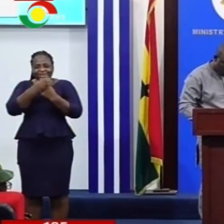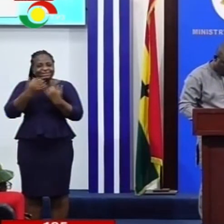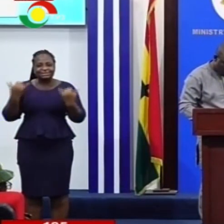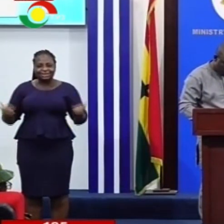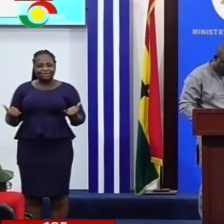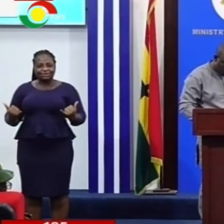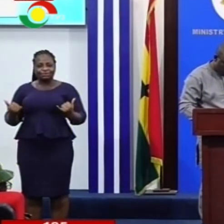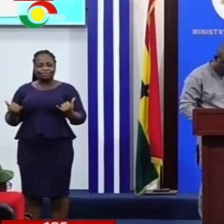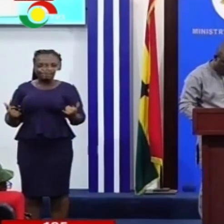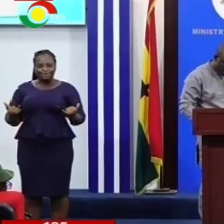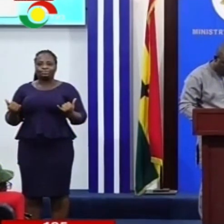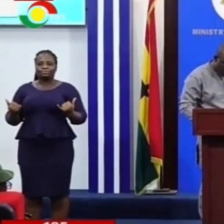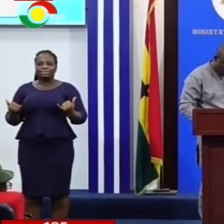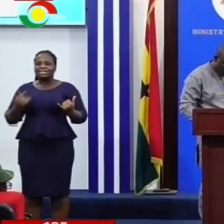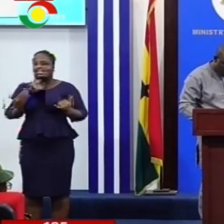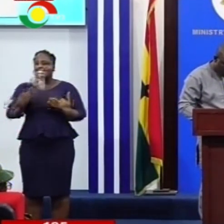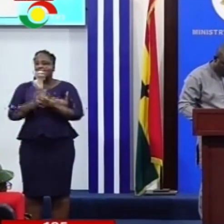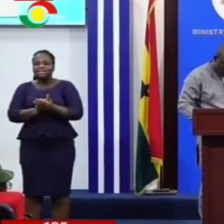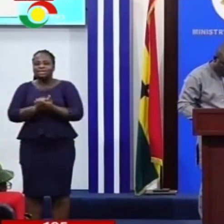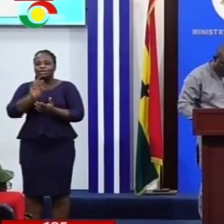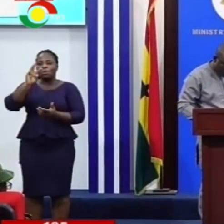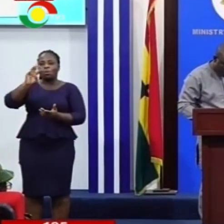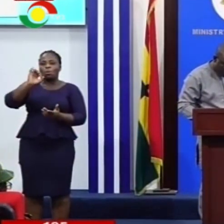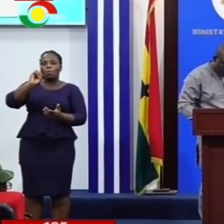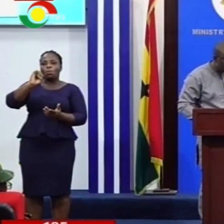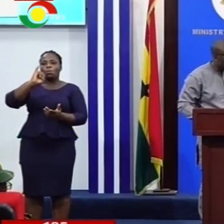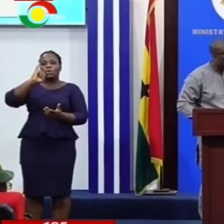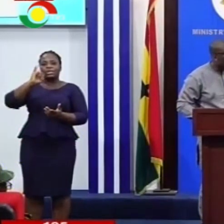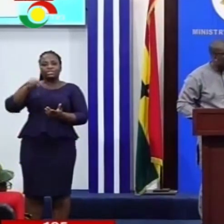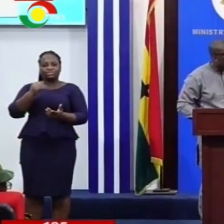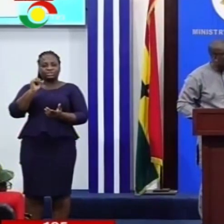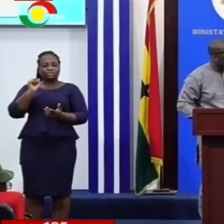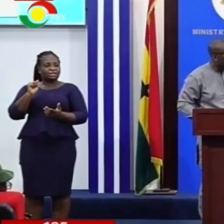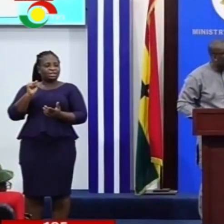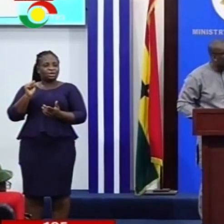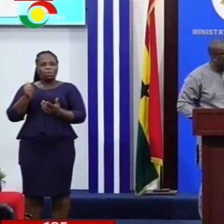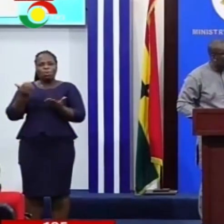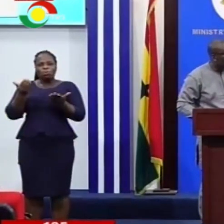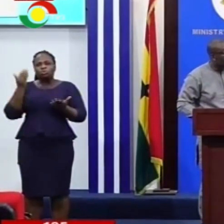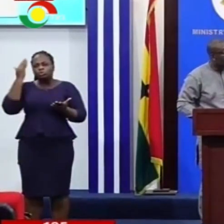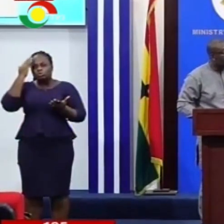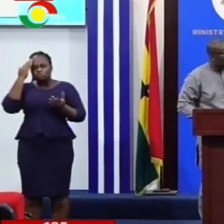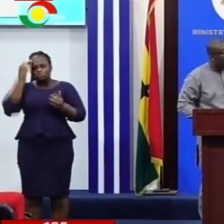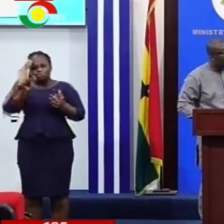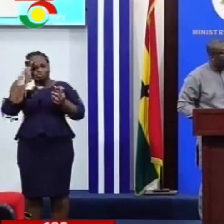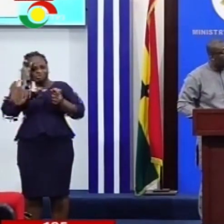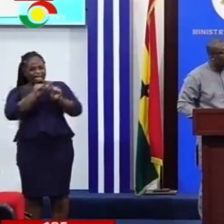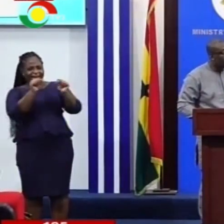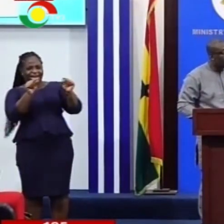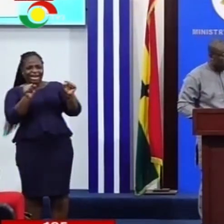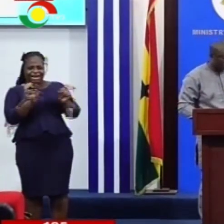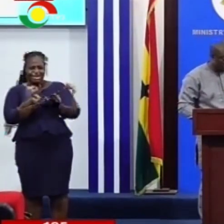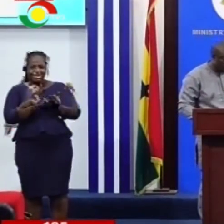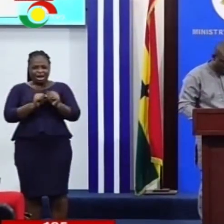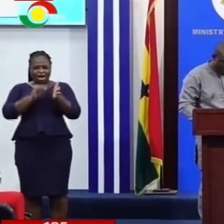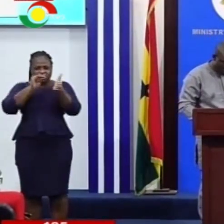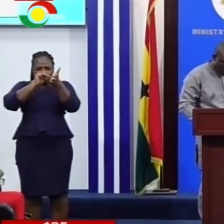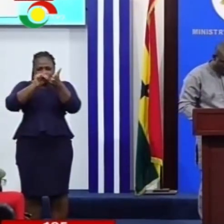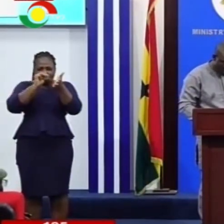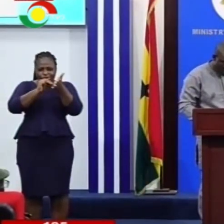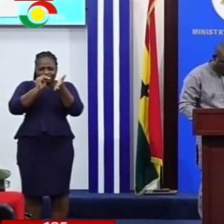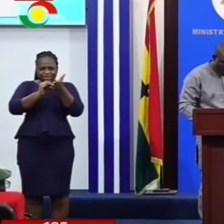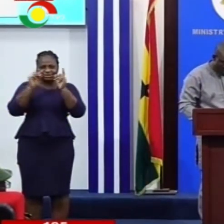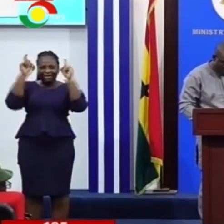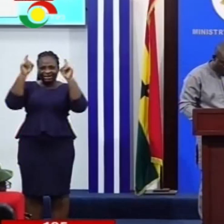and Ayawaso West testing. Can we know specific areas so that we follow and then monitor the